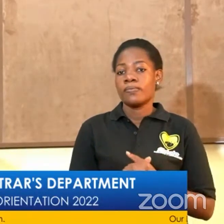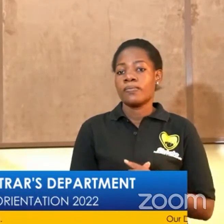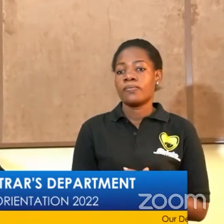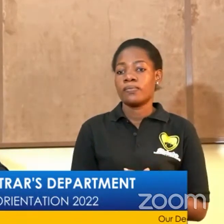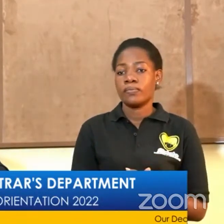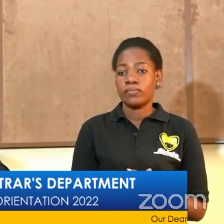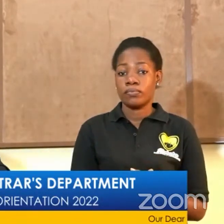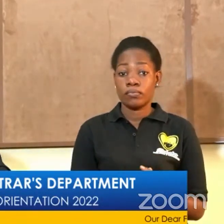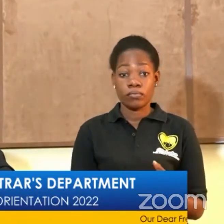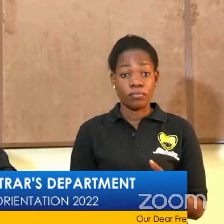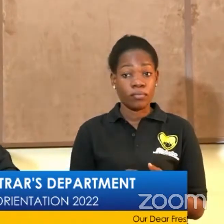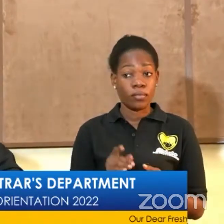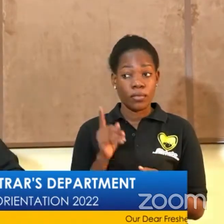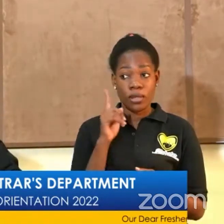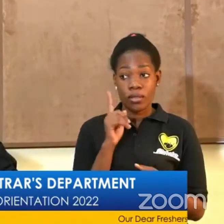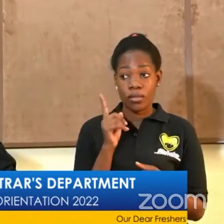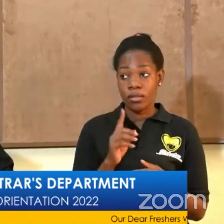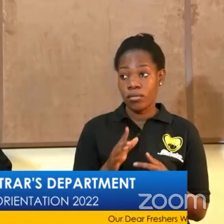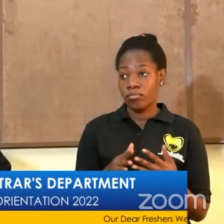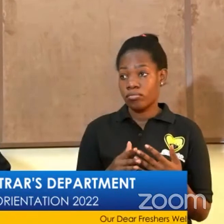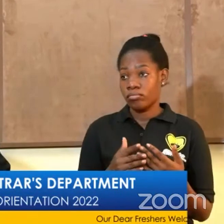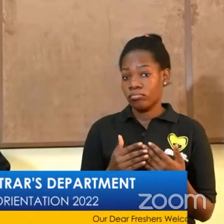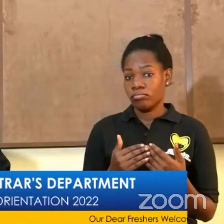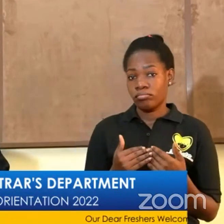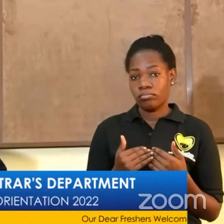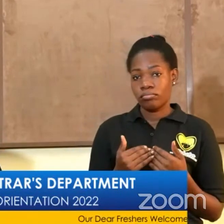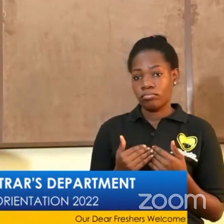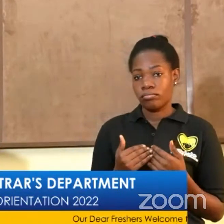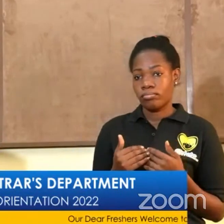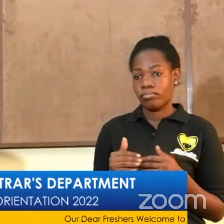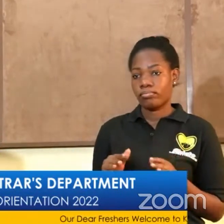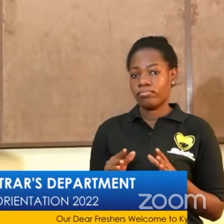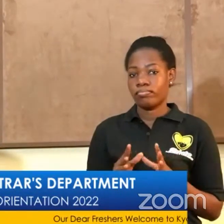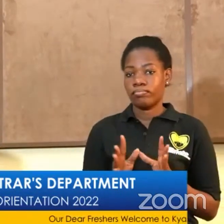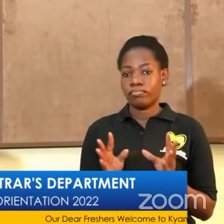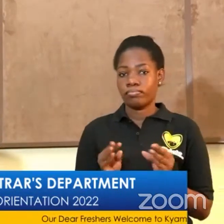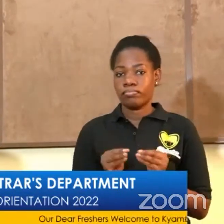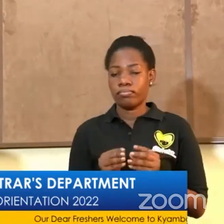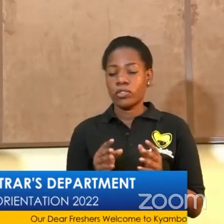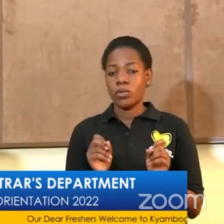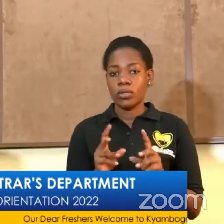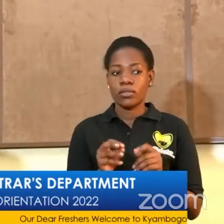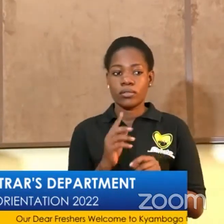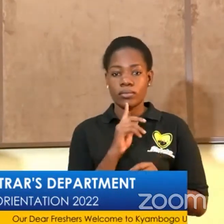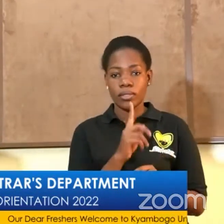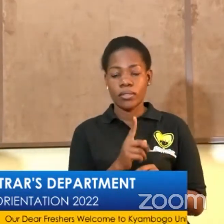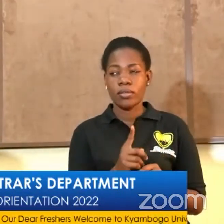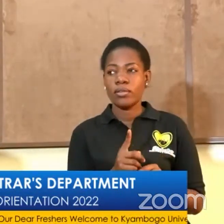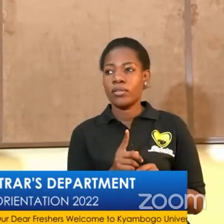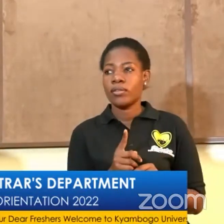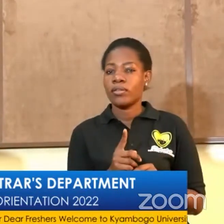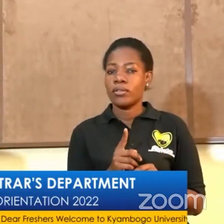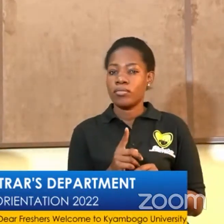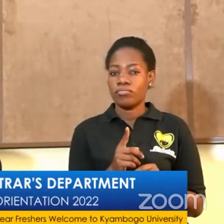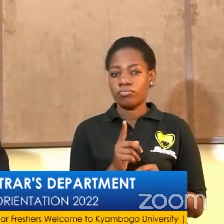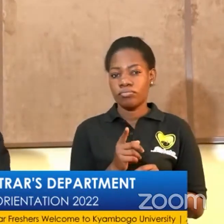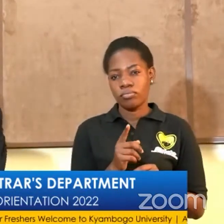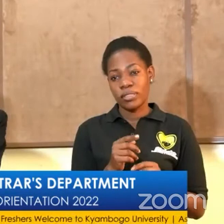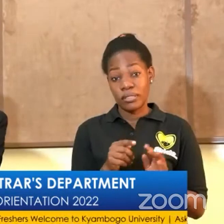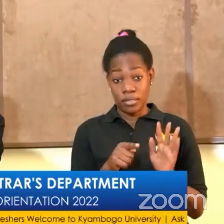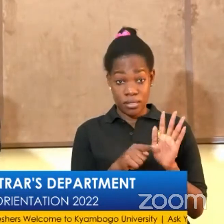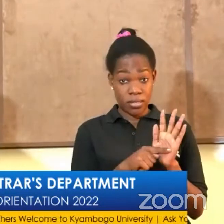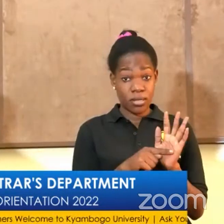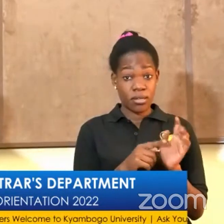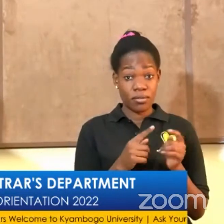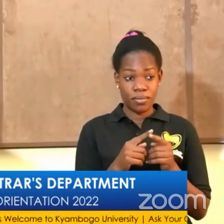I think that's all I can say. Let me say this. It's a little bit negative, but it